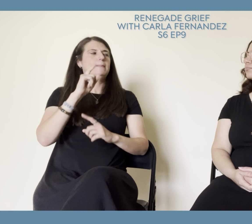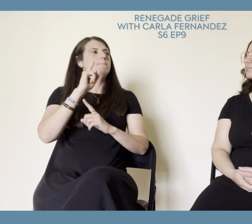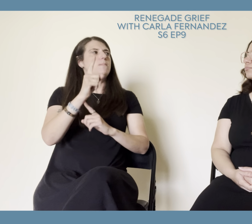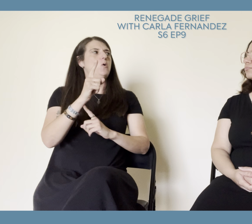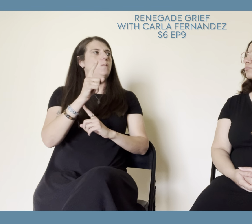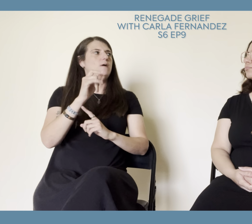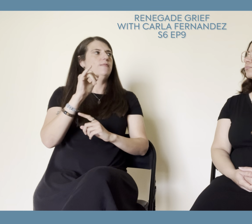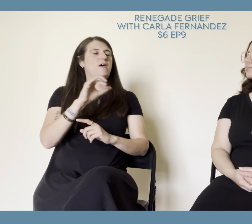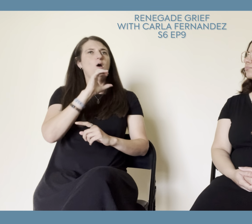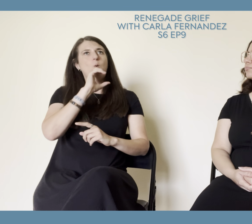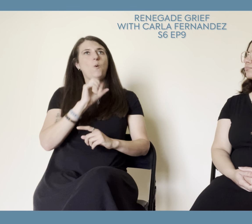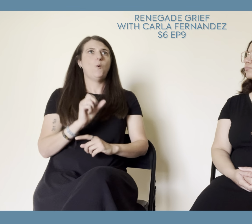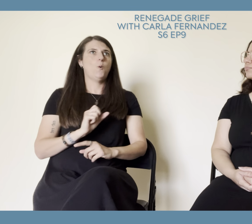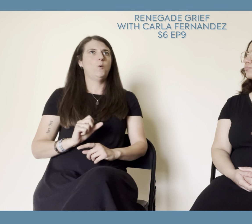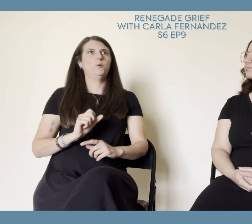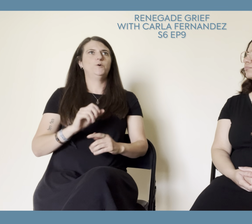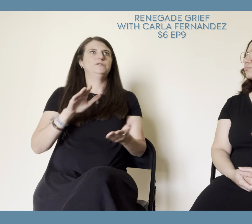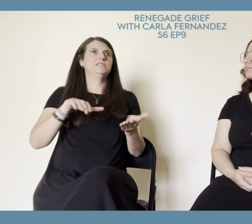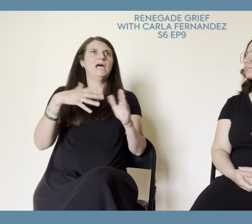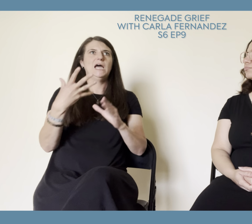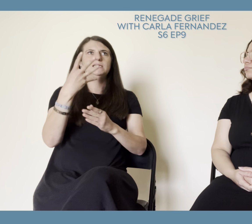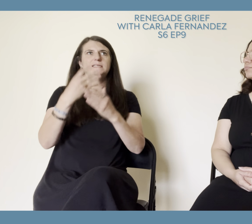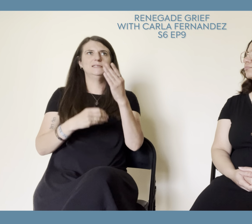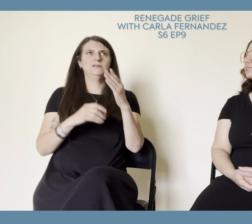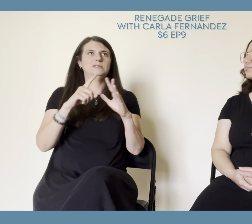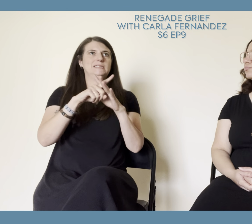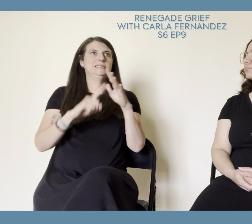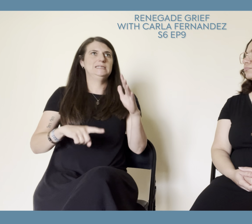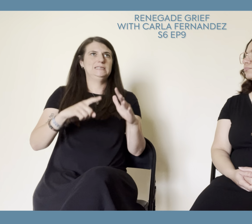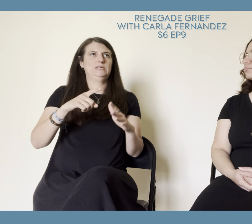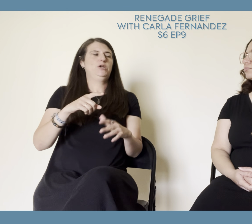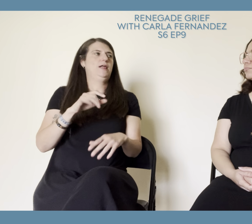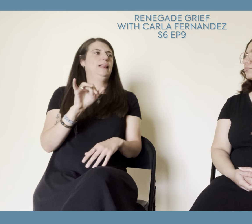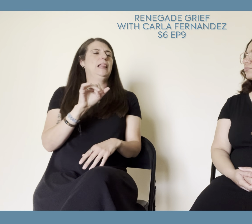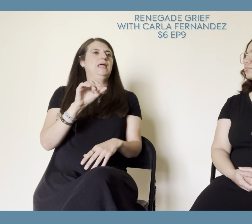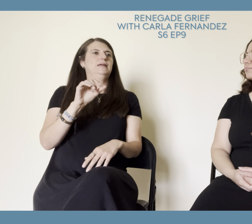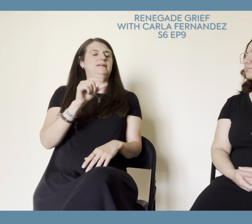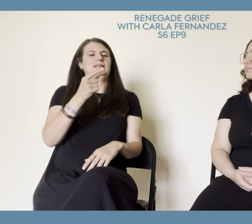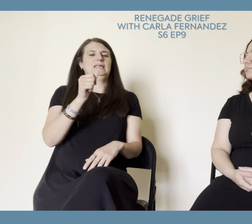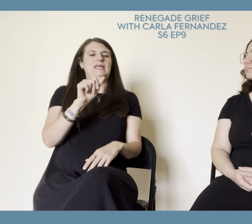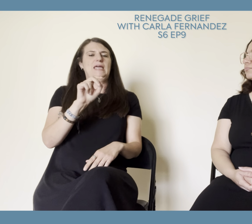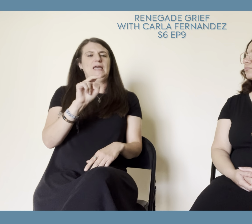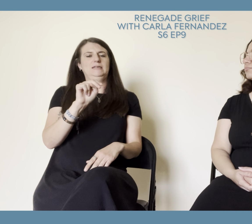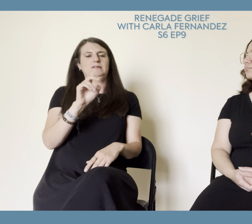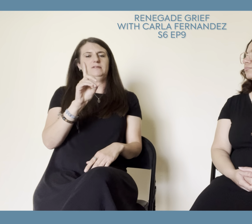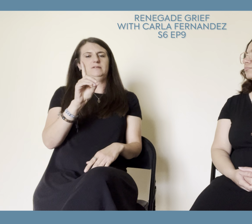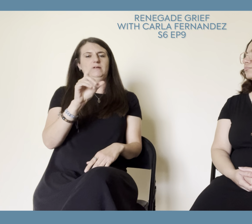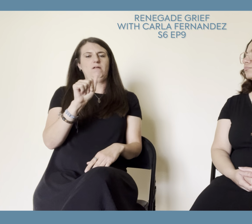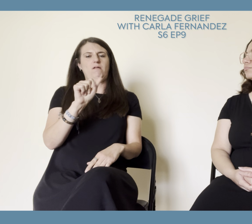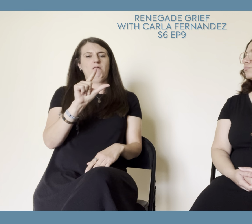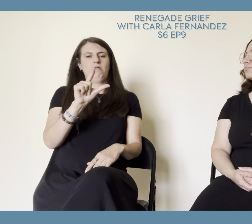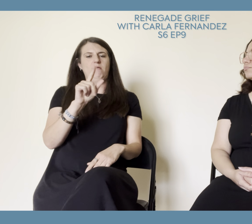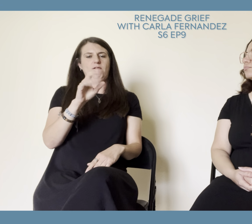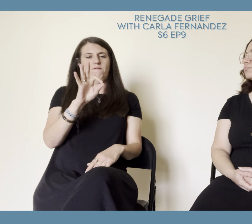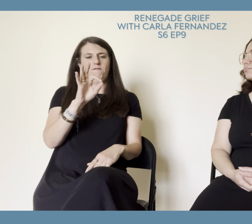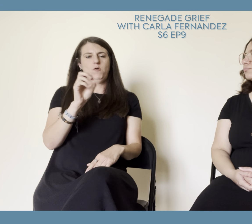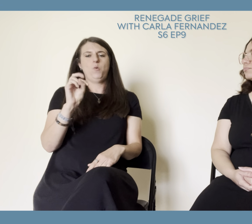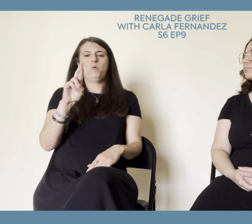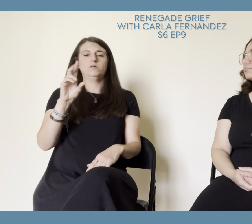sage elder dies or disappears, like the Gandalf, the Dumbledore. And in many ways, that's how it felt when our dad died.